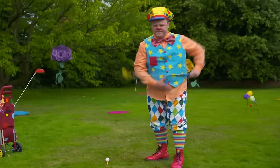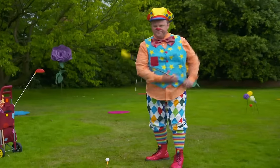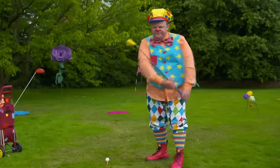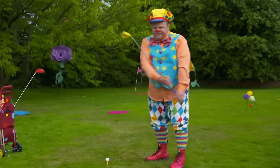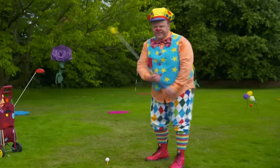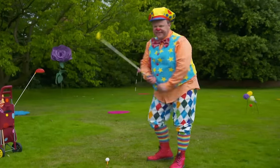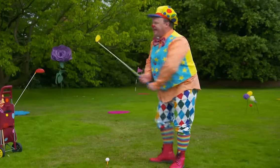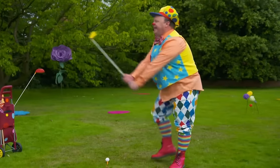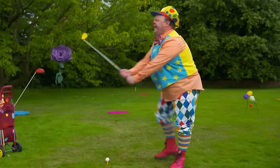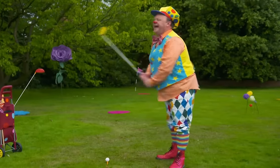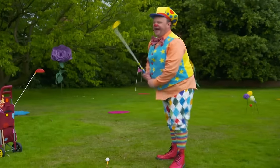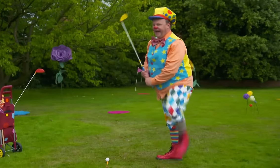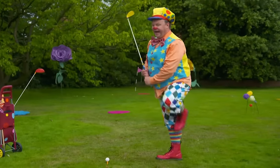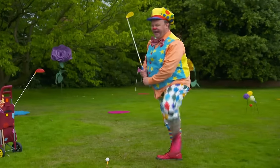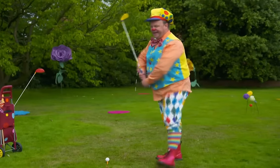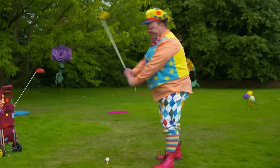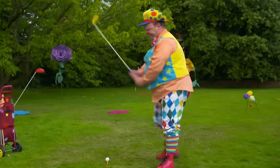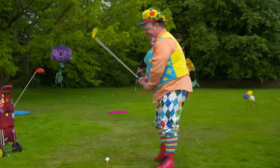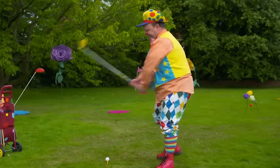on, Mr. Tumble. Hey. You can do it.